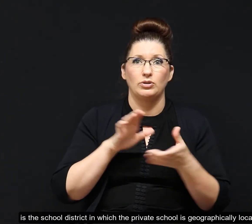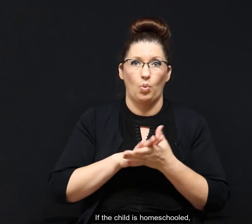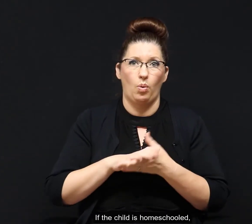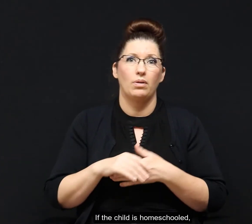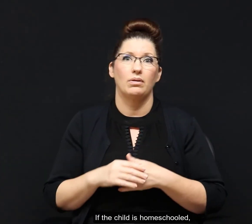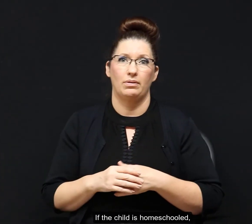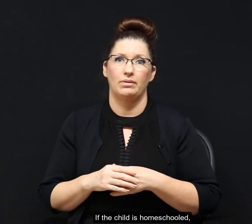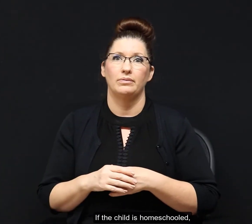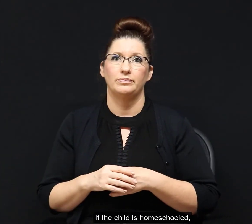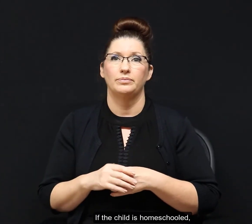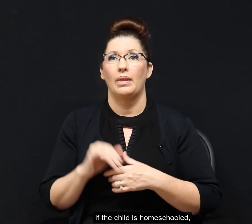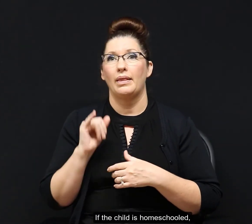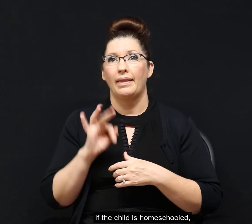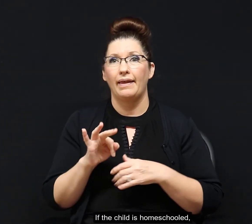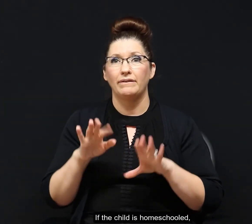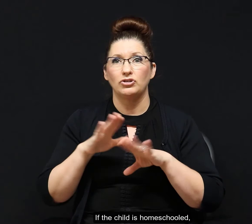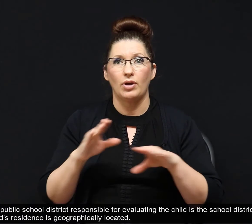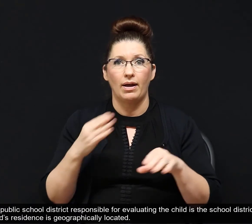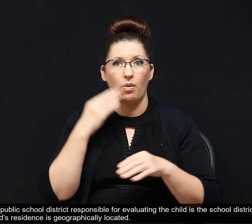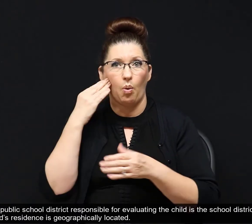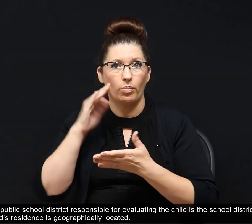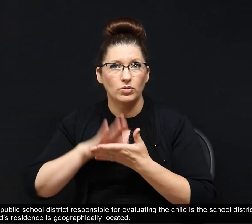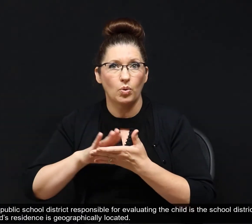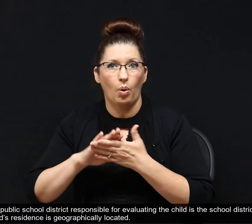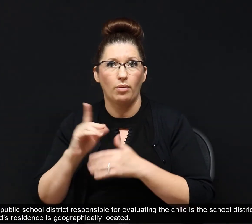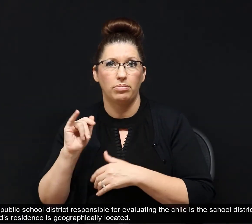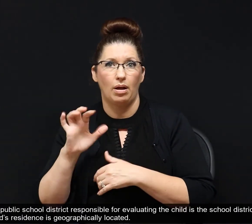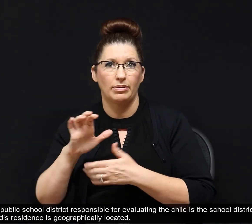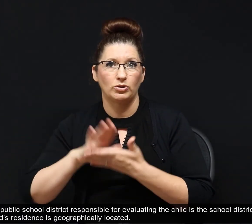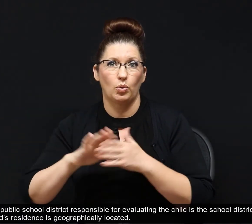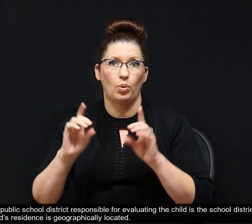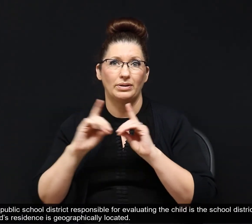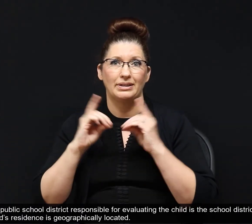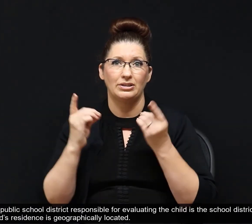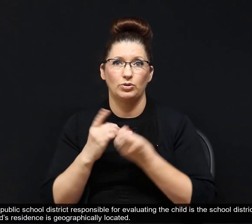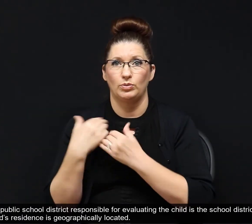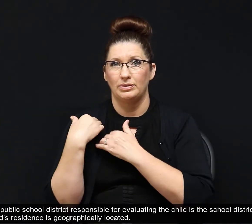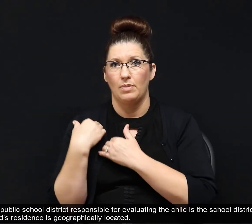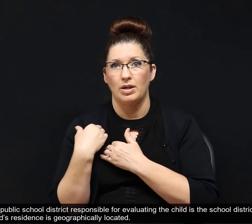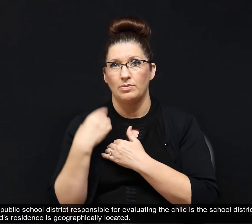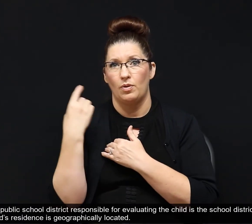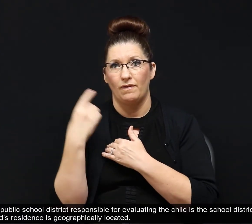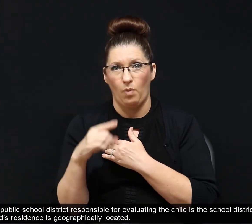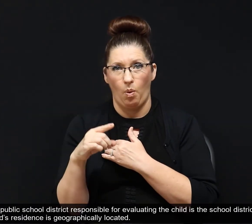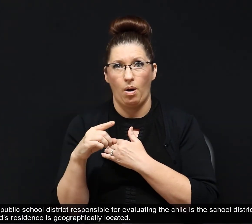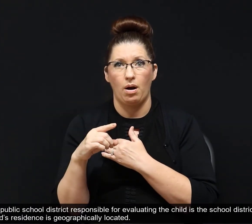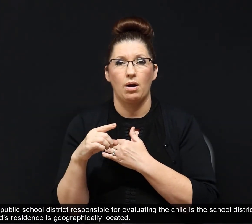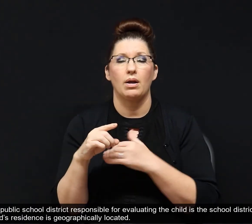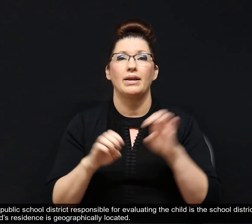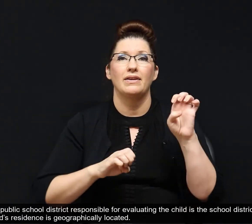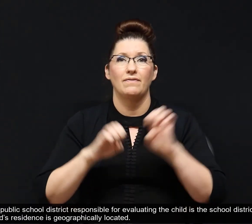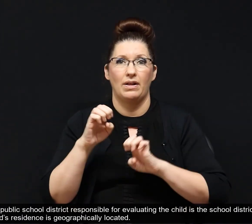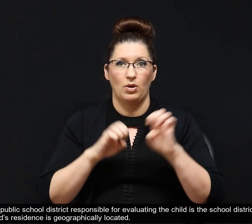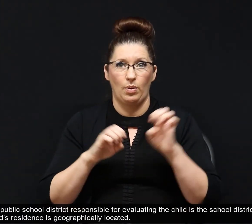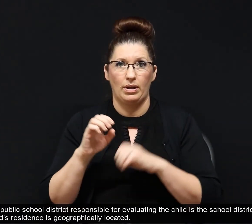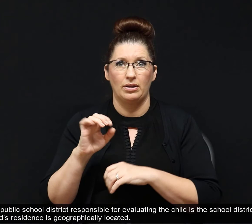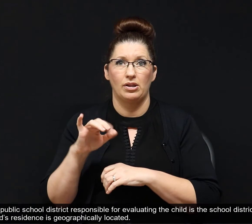If the child is homeschooled, the public school district responsible for evaluating the child is the school district in which the